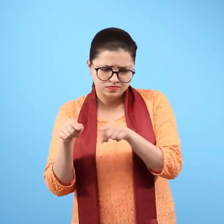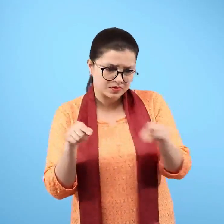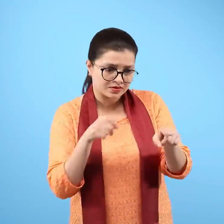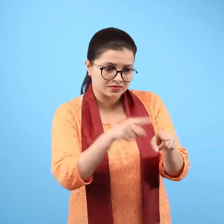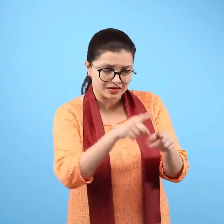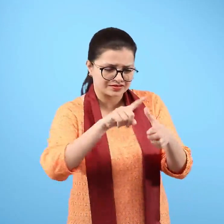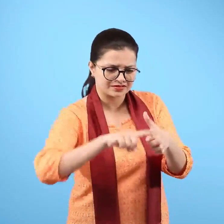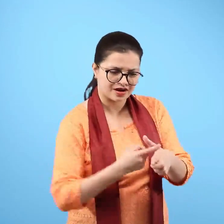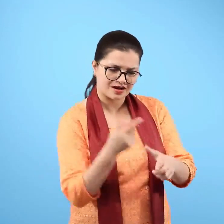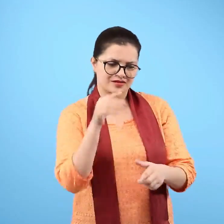from Jaipur?